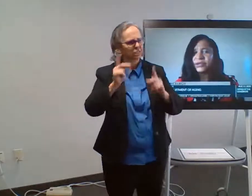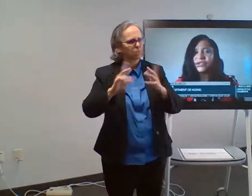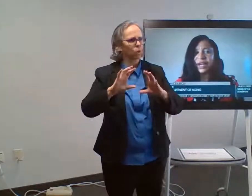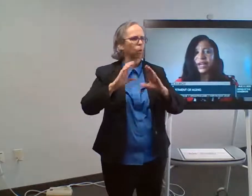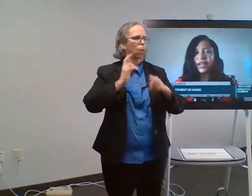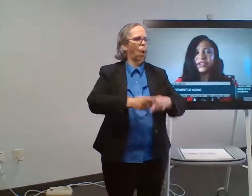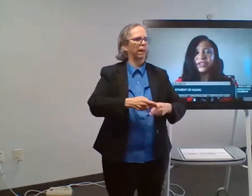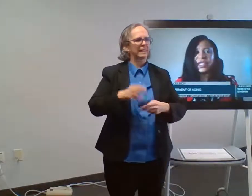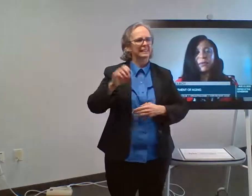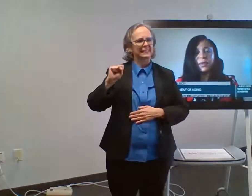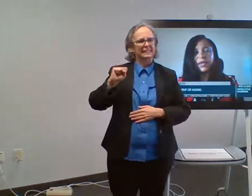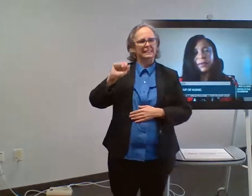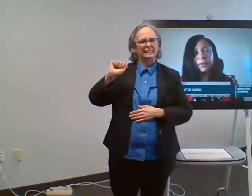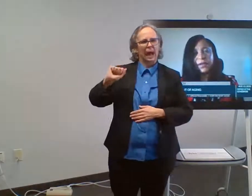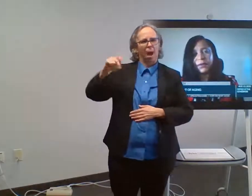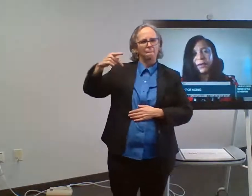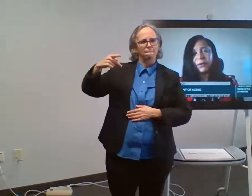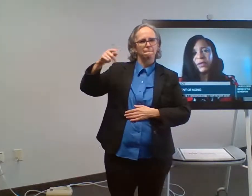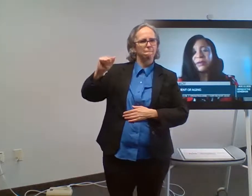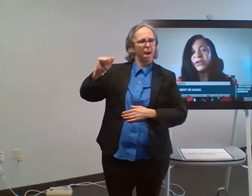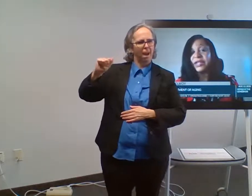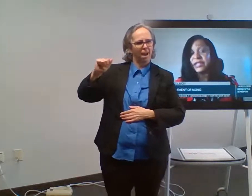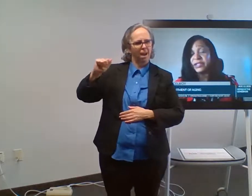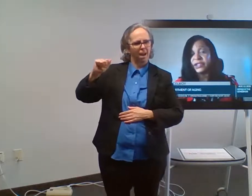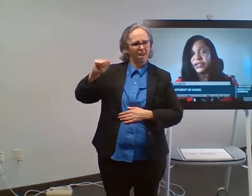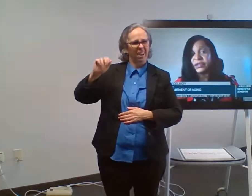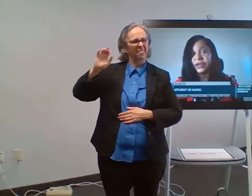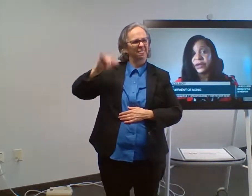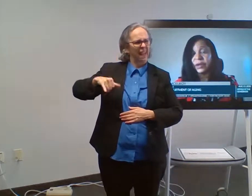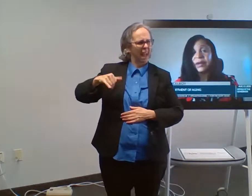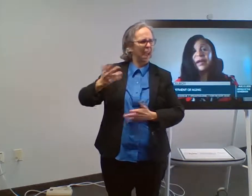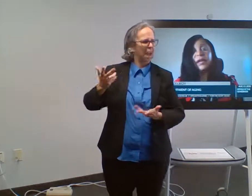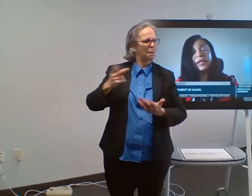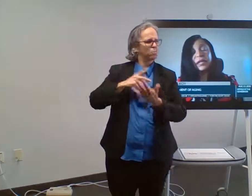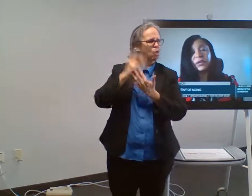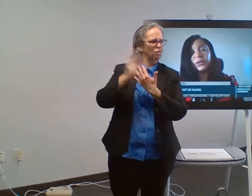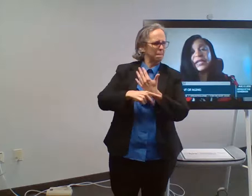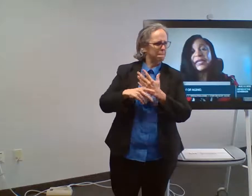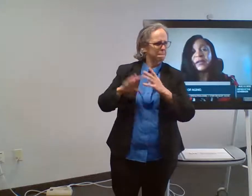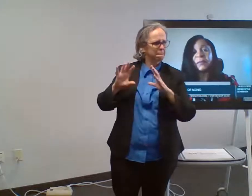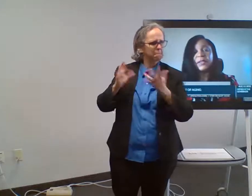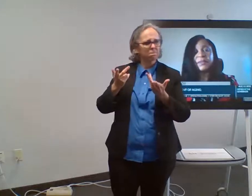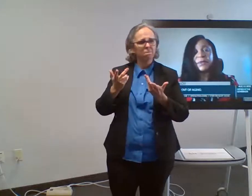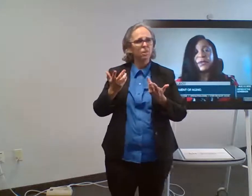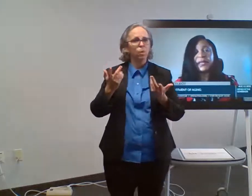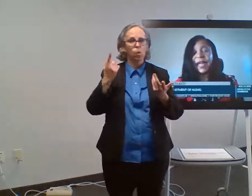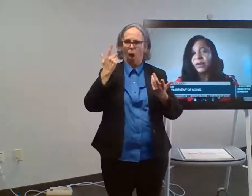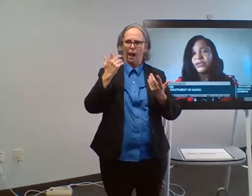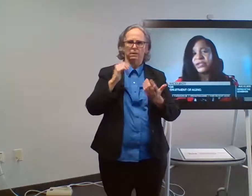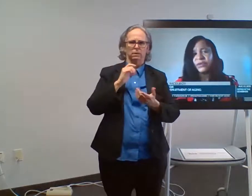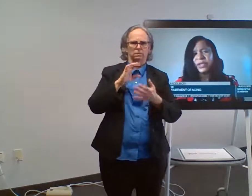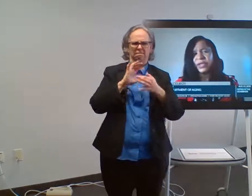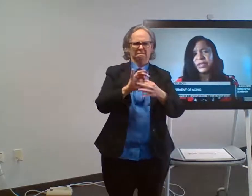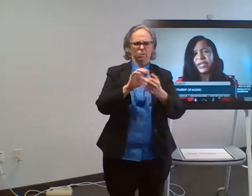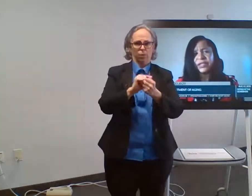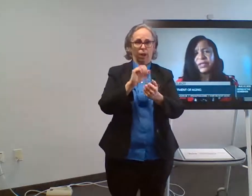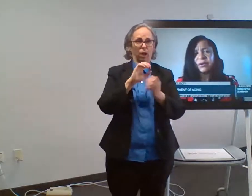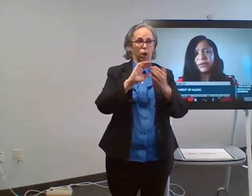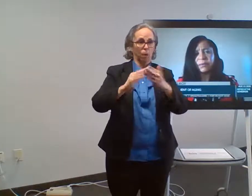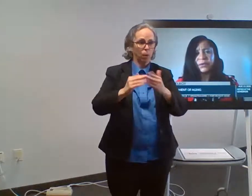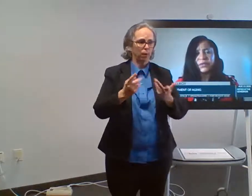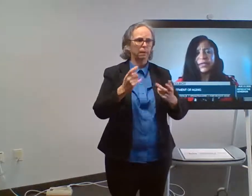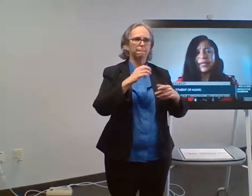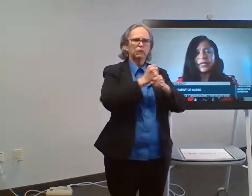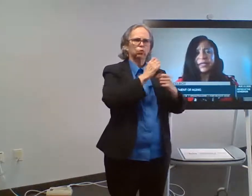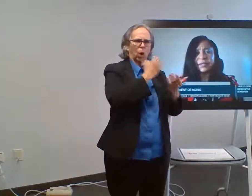it includes strategies that will be implemented around community conditions, including economic stability, housing, transportation,